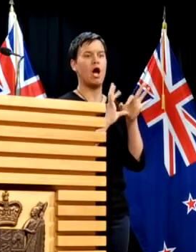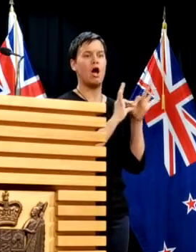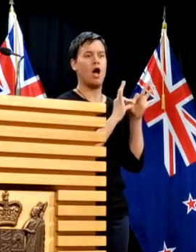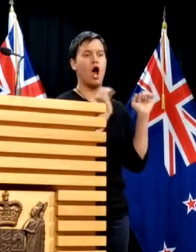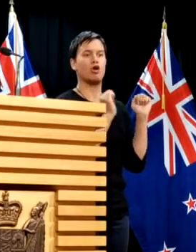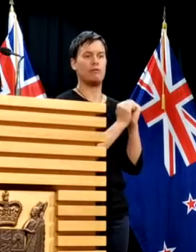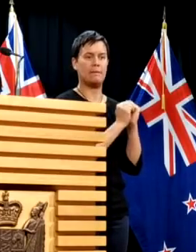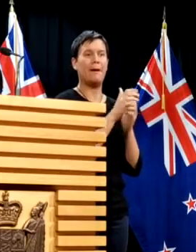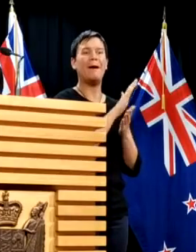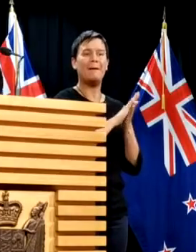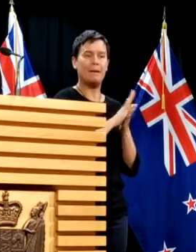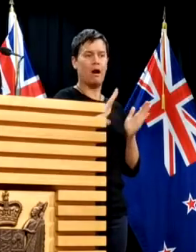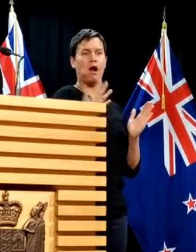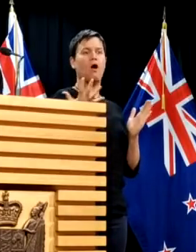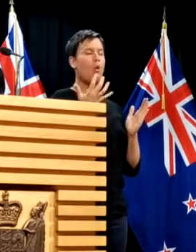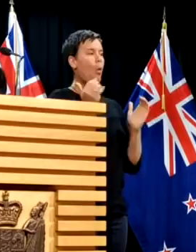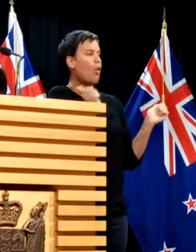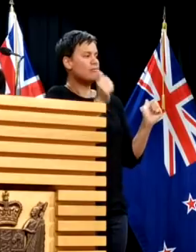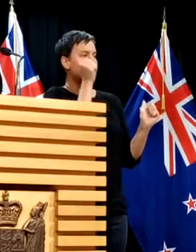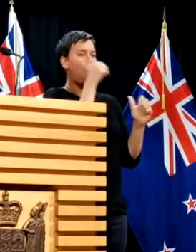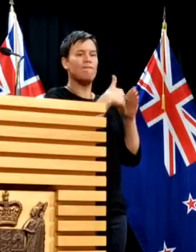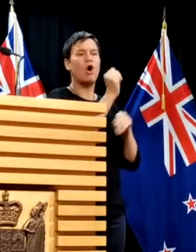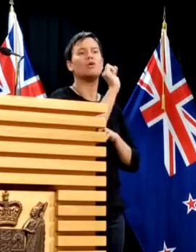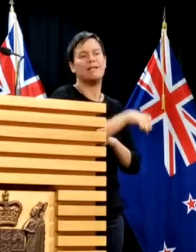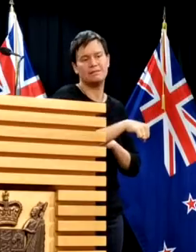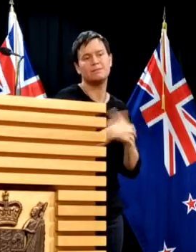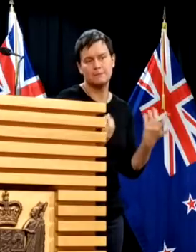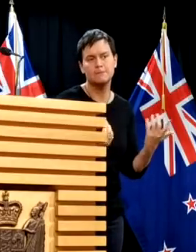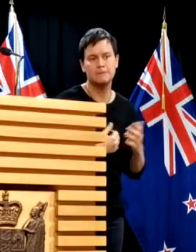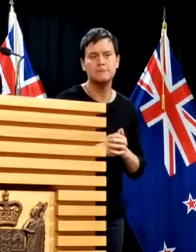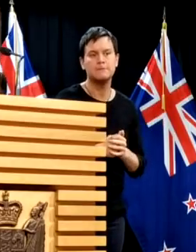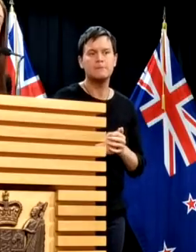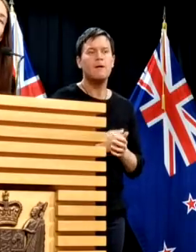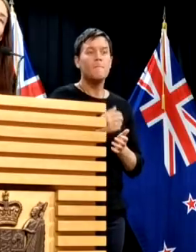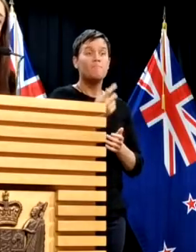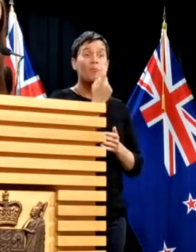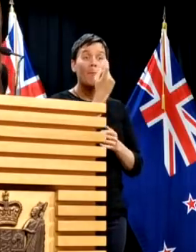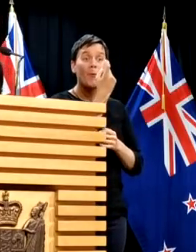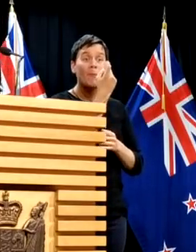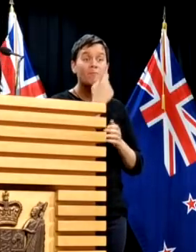and we wanted to make sure the foundation for those talks were good.